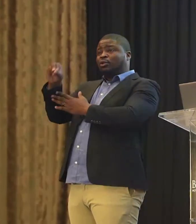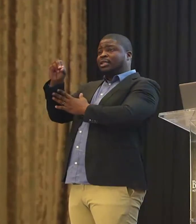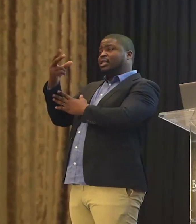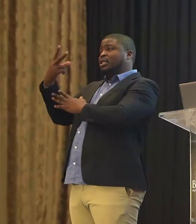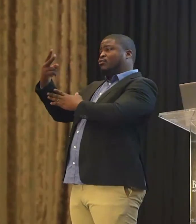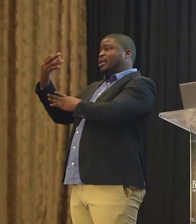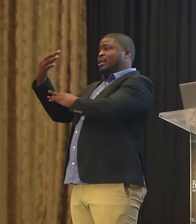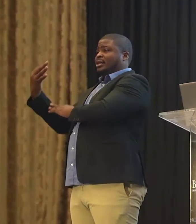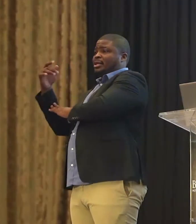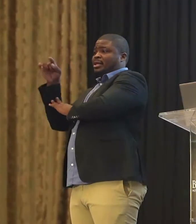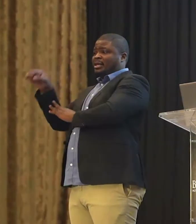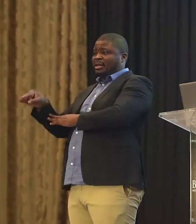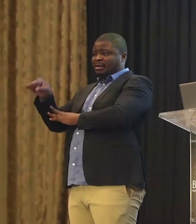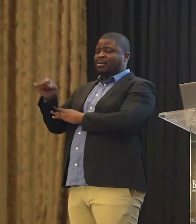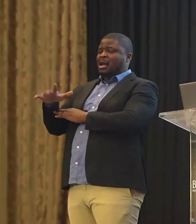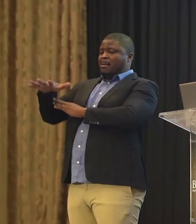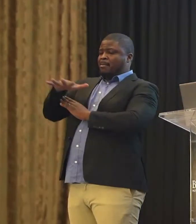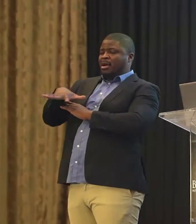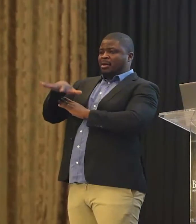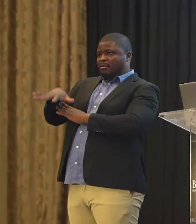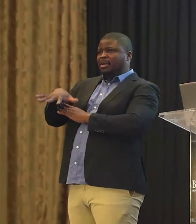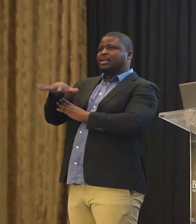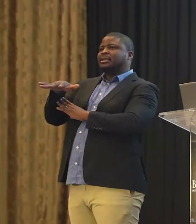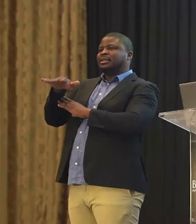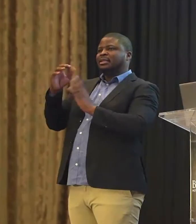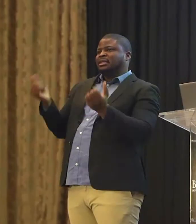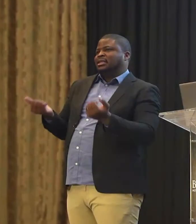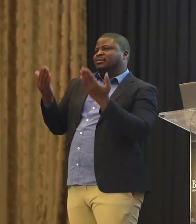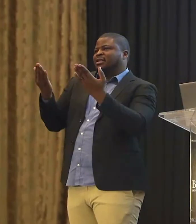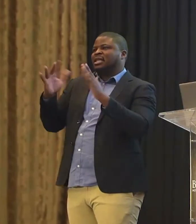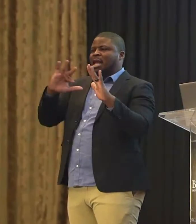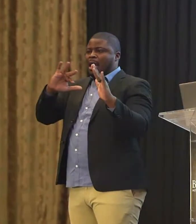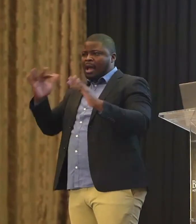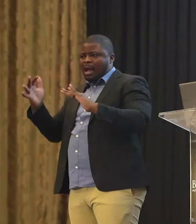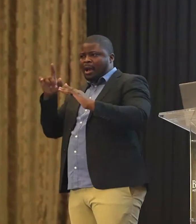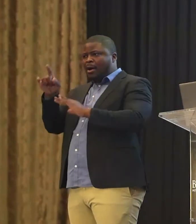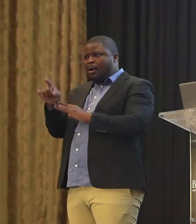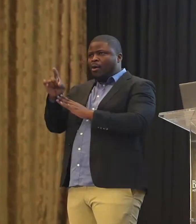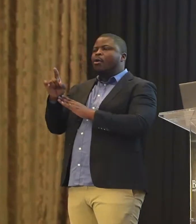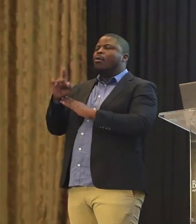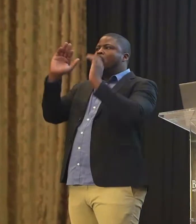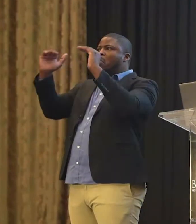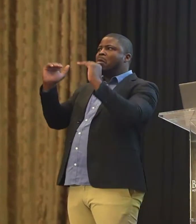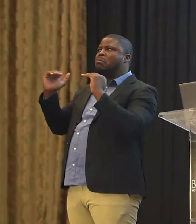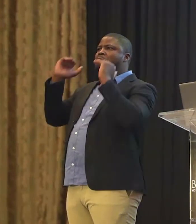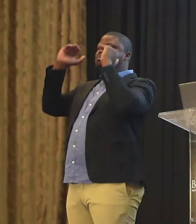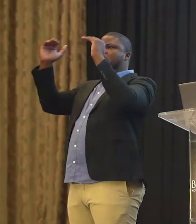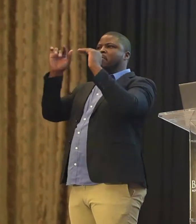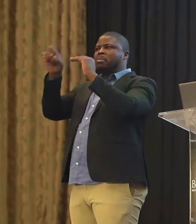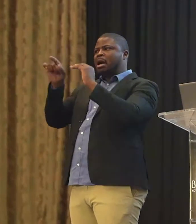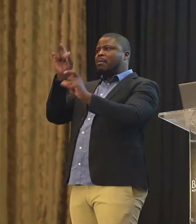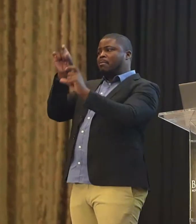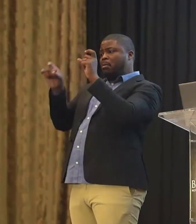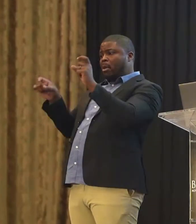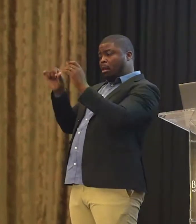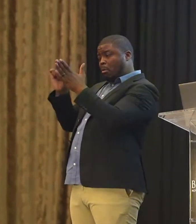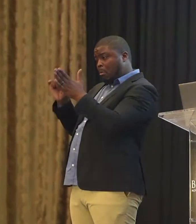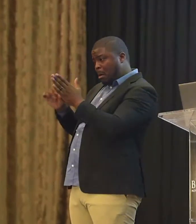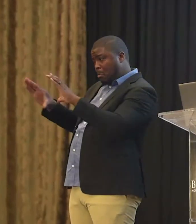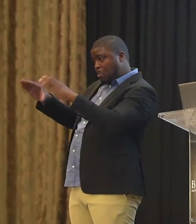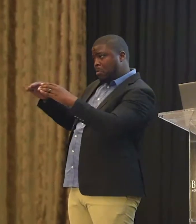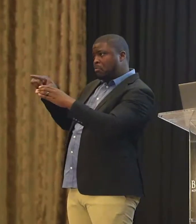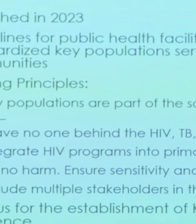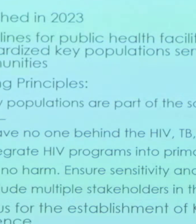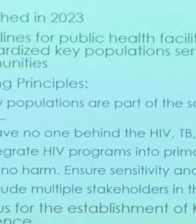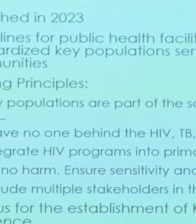health facilities on how to provide services that are standardized for key populations. So those are the